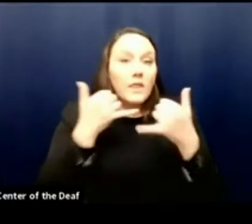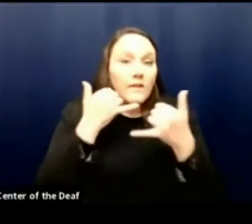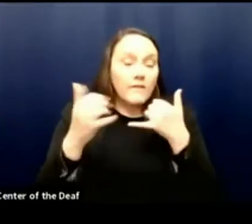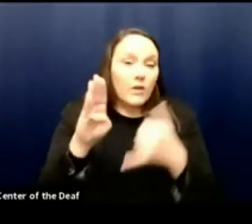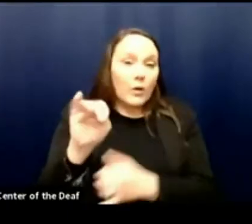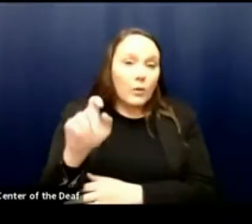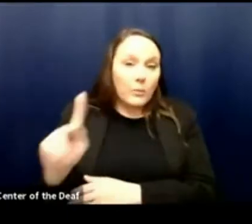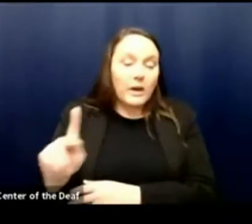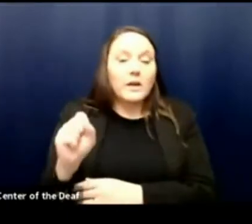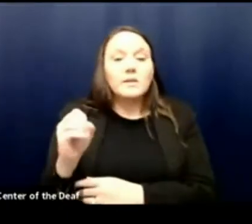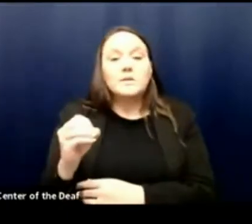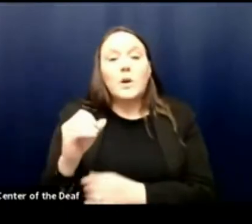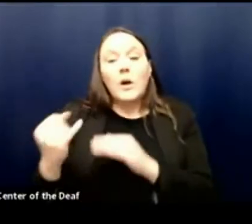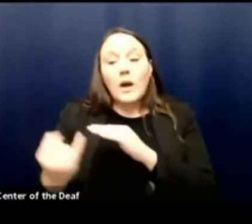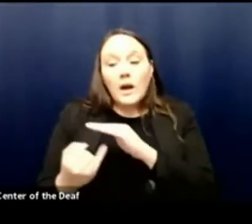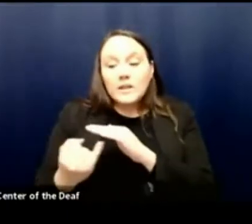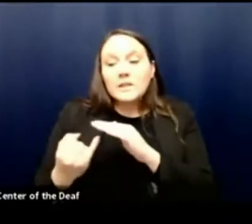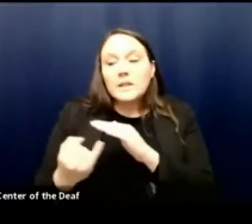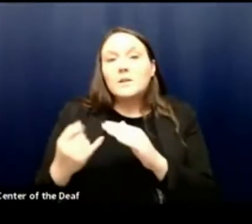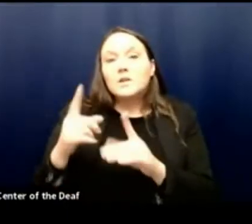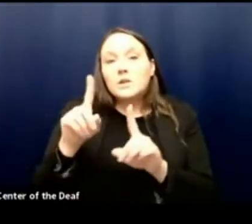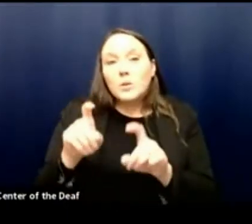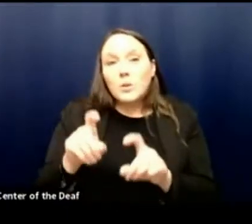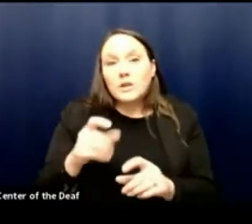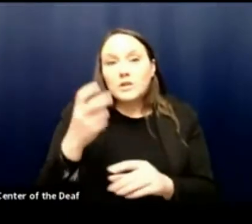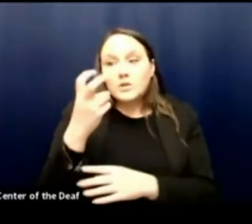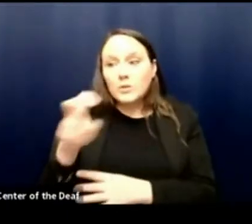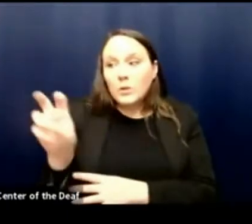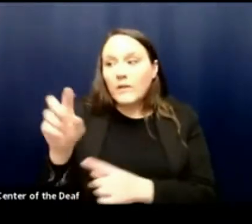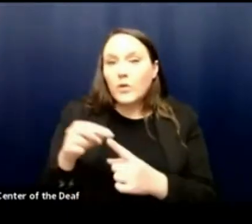actually getting switched to another group of people